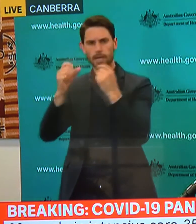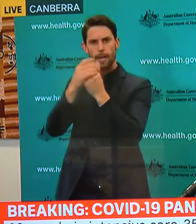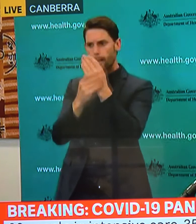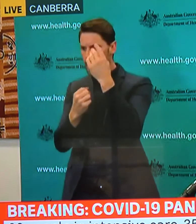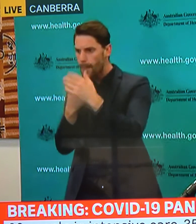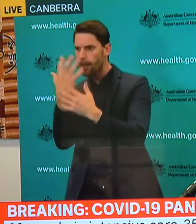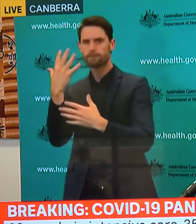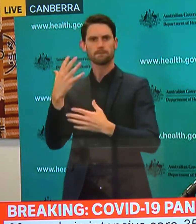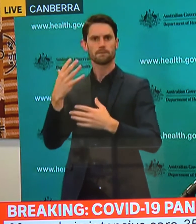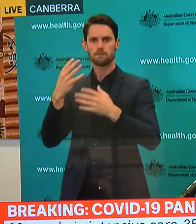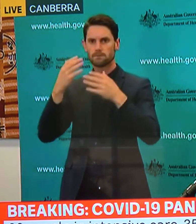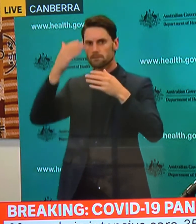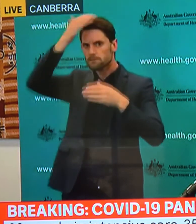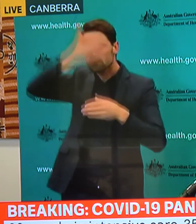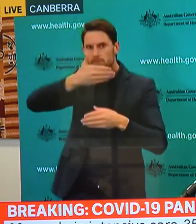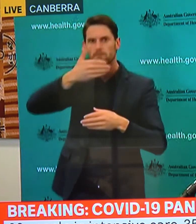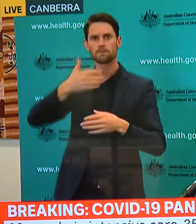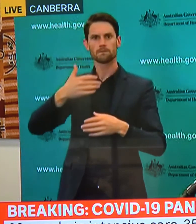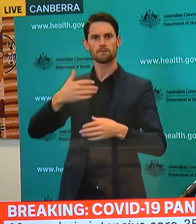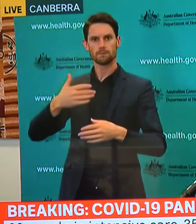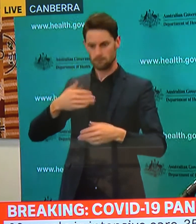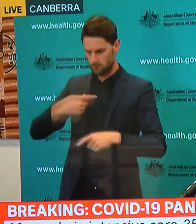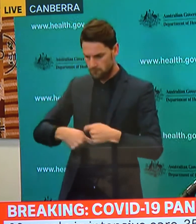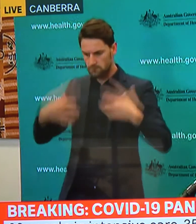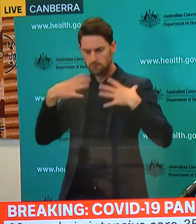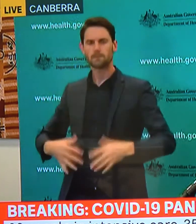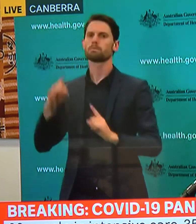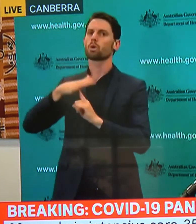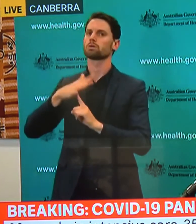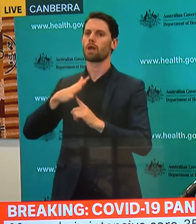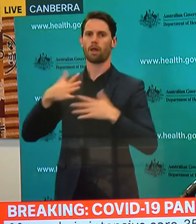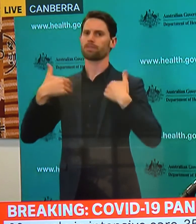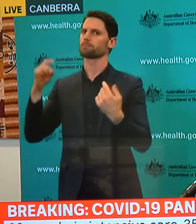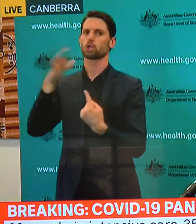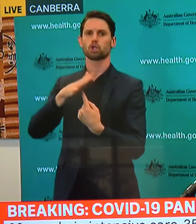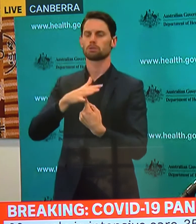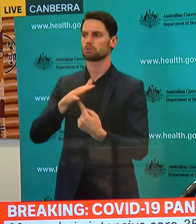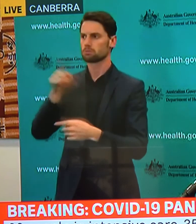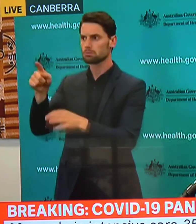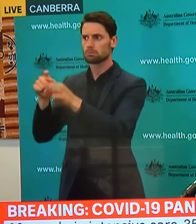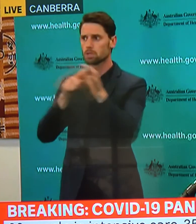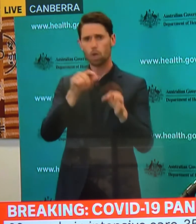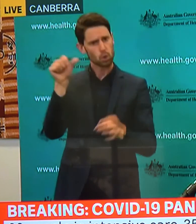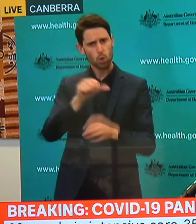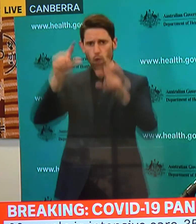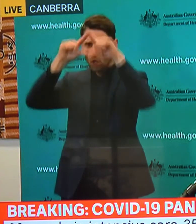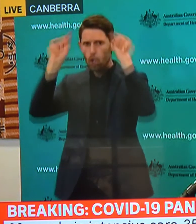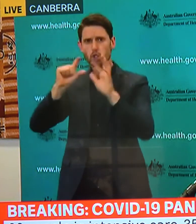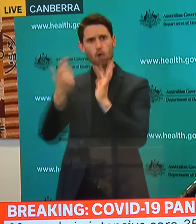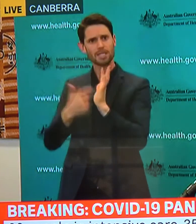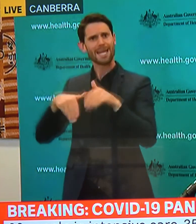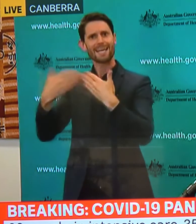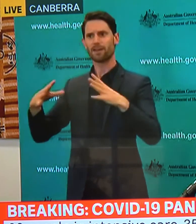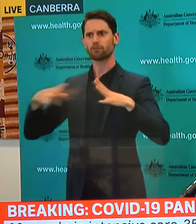used at the right time, hygiene practices, all of that is very important. Should healthcare workers get free parking if they work in